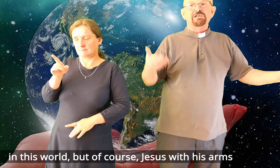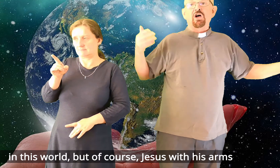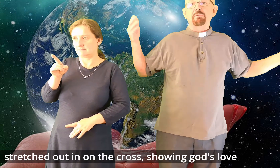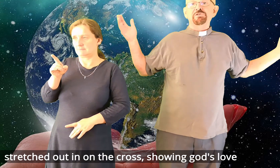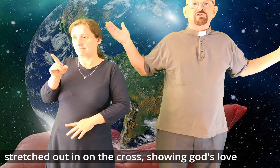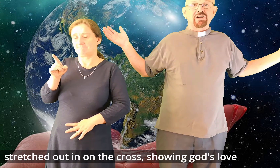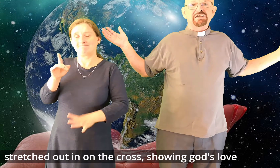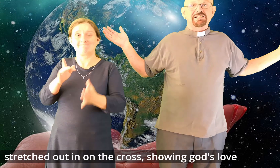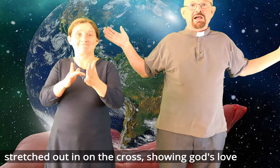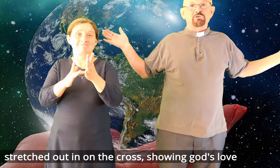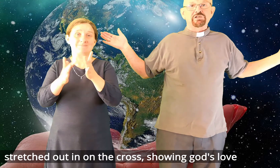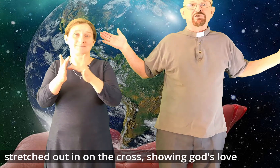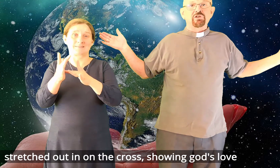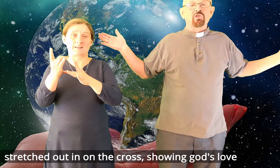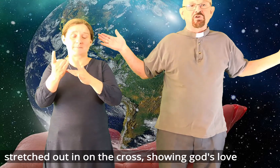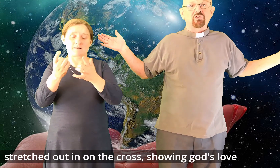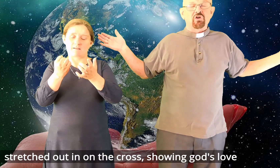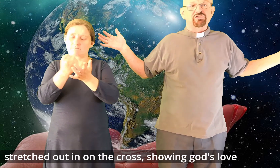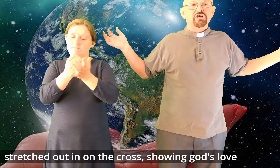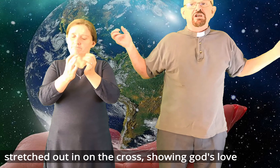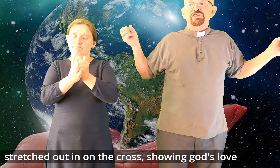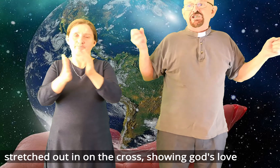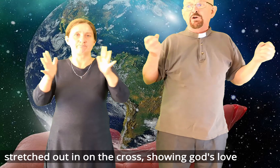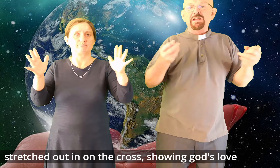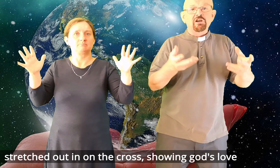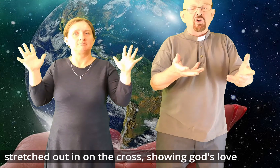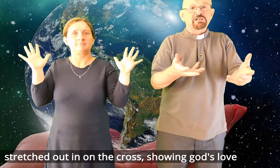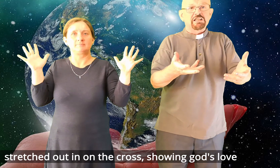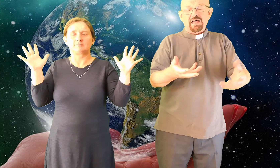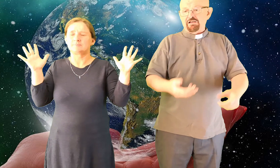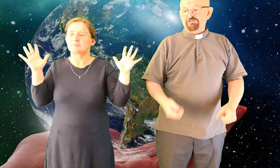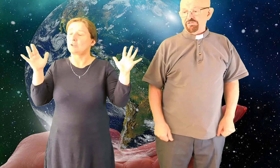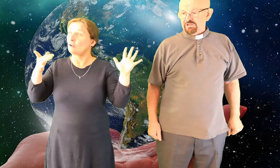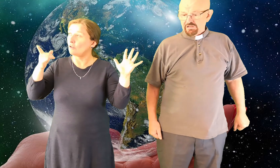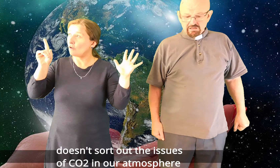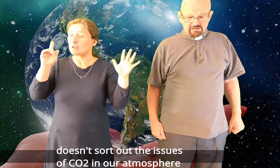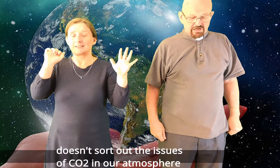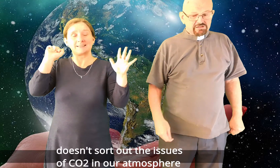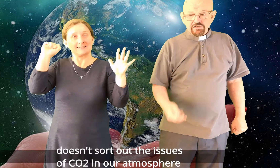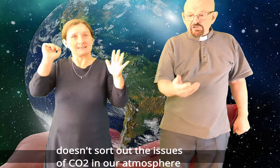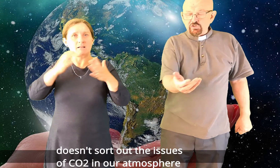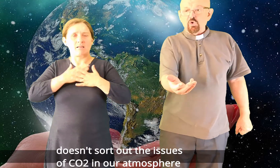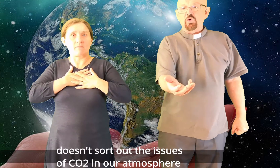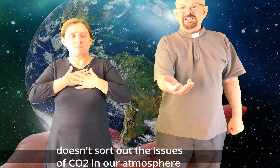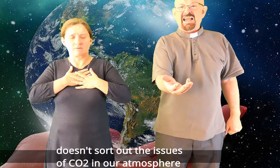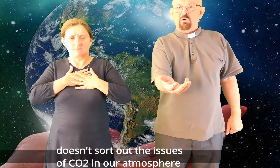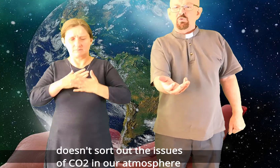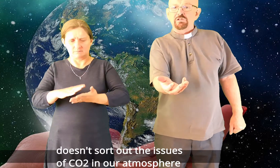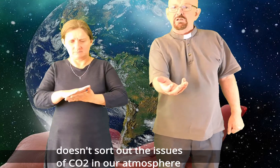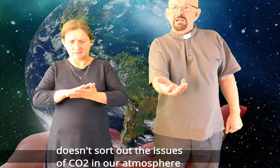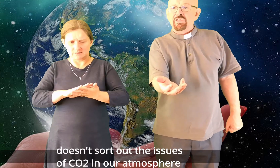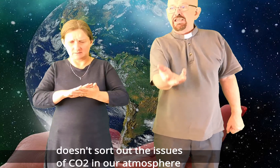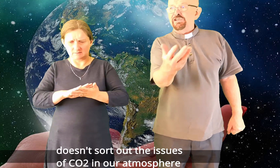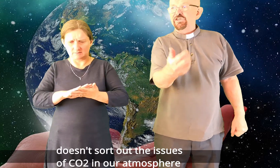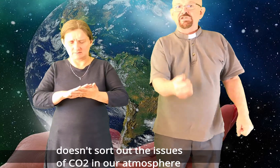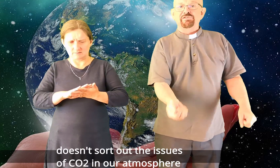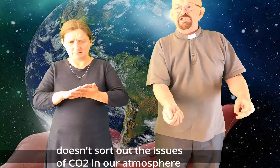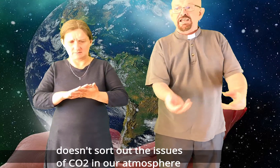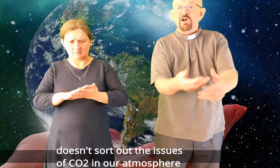arms stretched out on the cross, showing God's love, doesn't sort out the issues of CO2